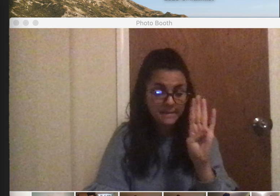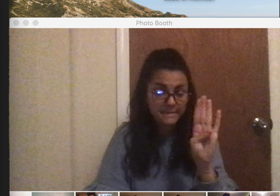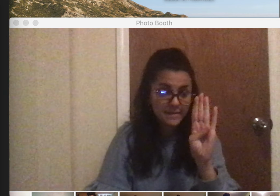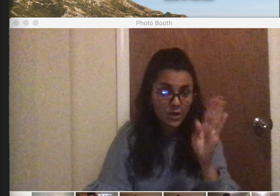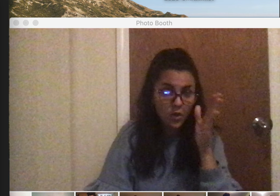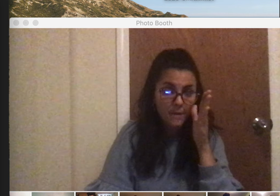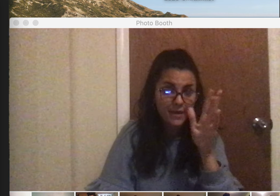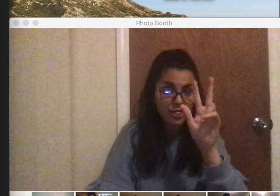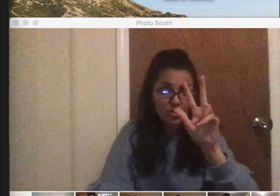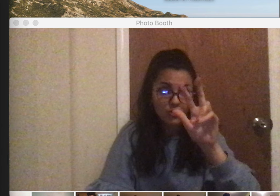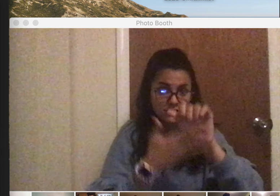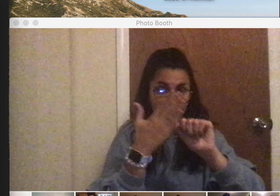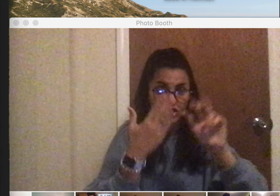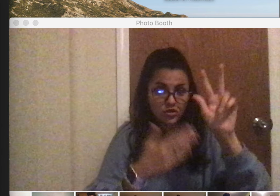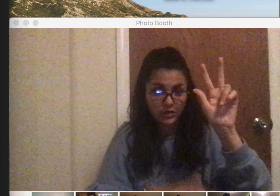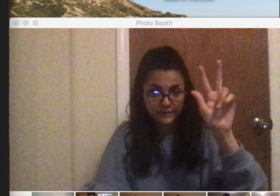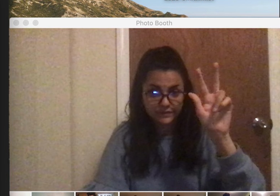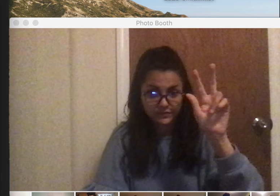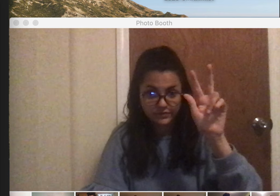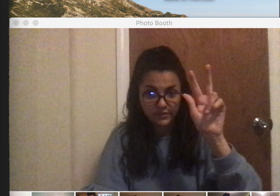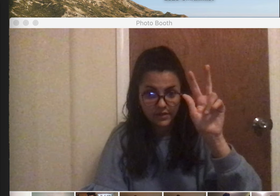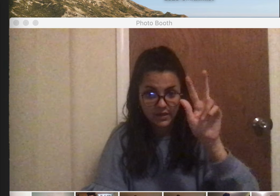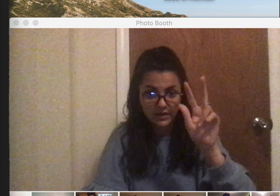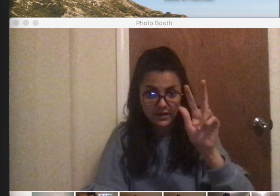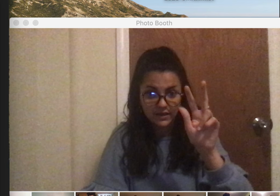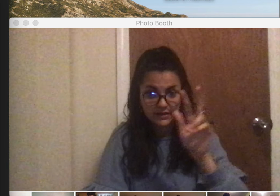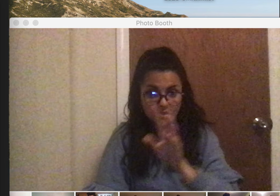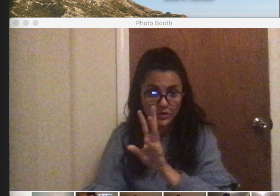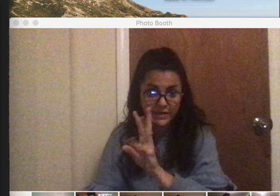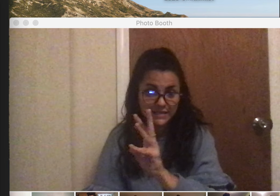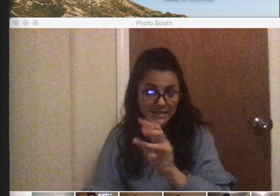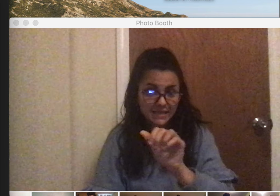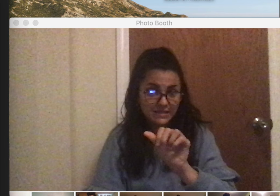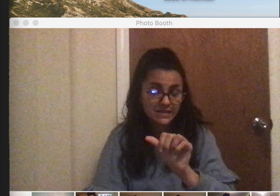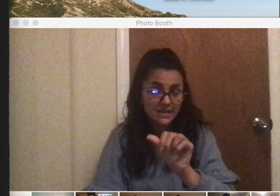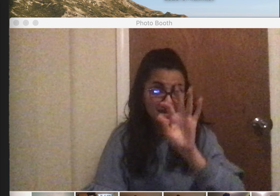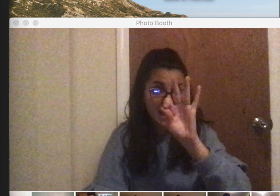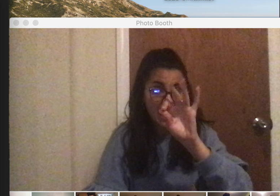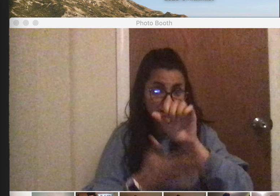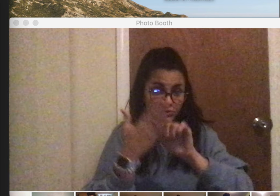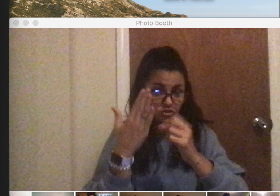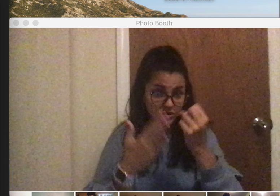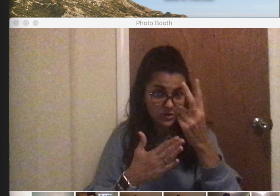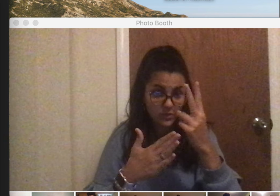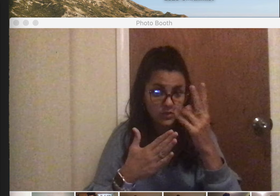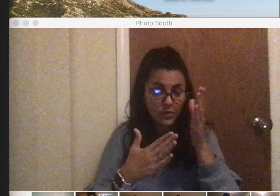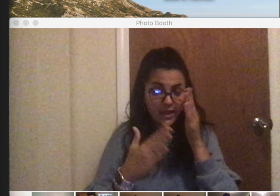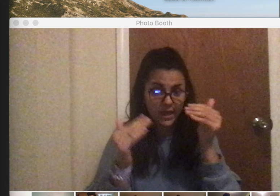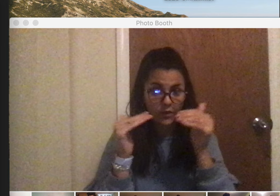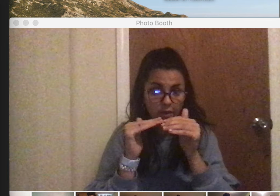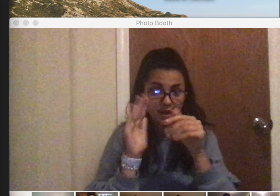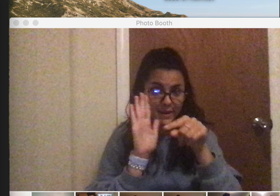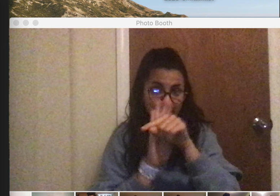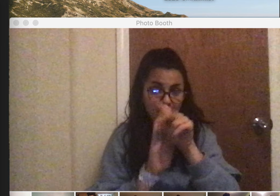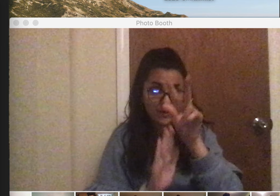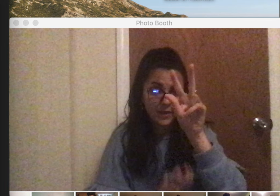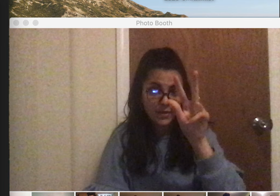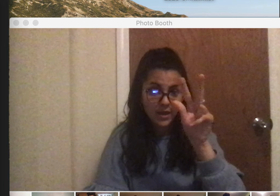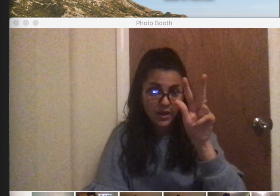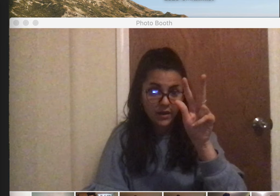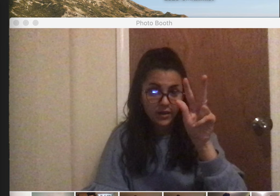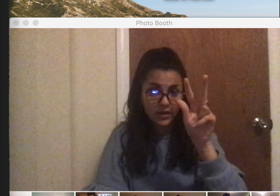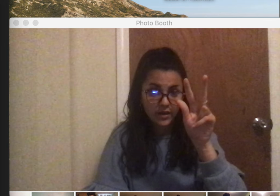3. So 9 minus 12 is going to give us negative 3. And 3 minus 3 is going to give us 0. Now